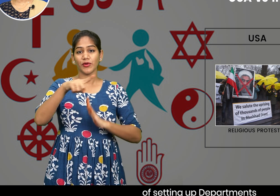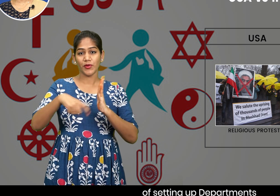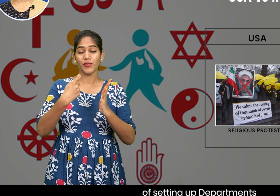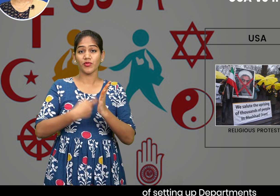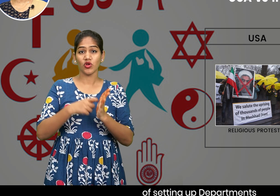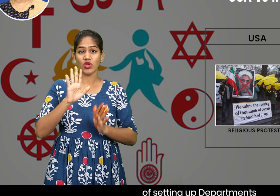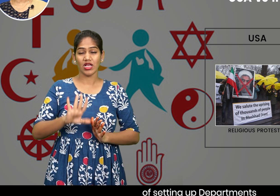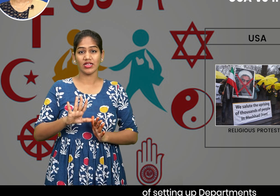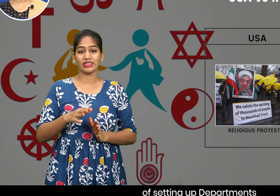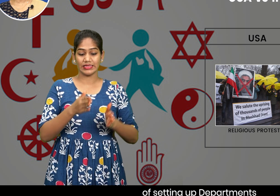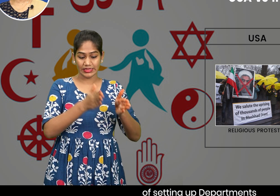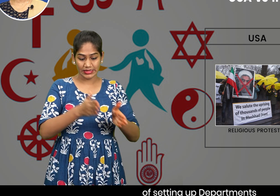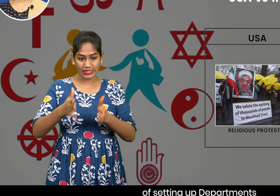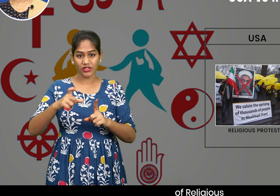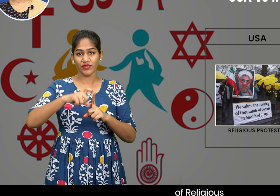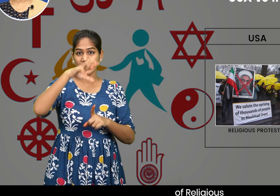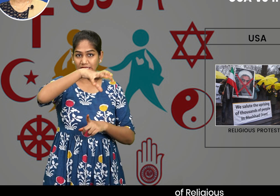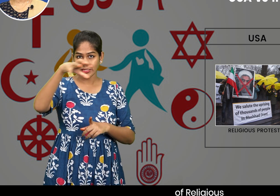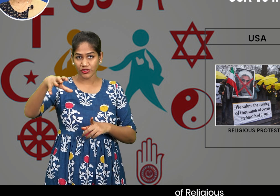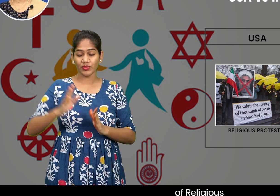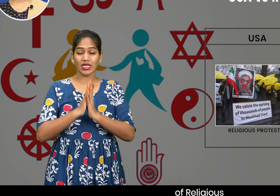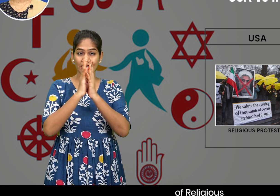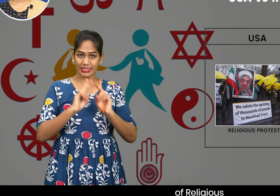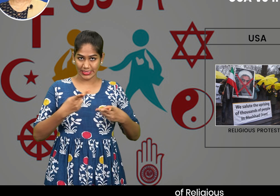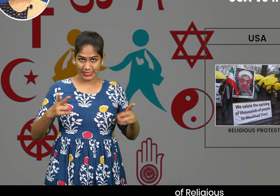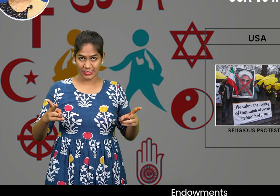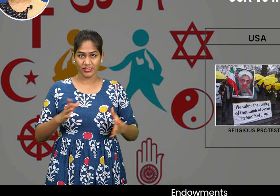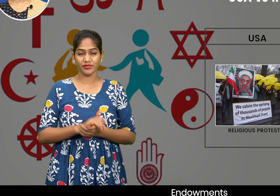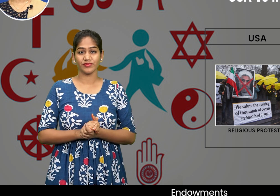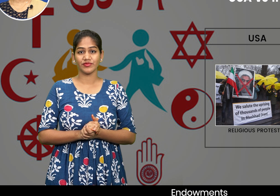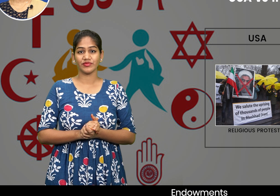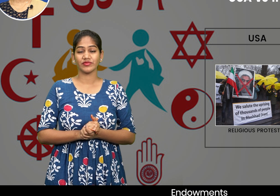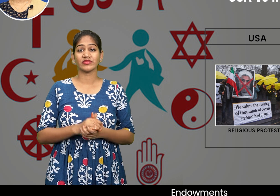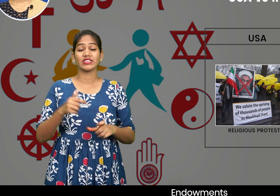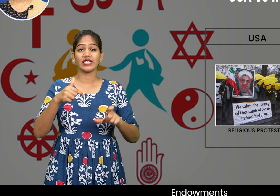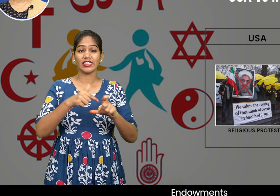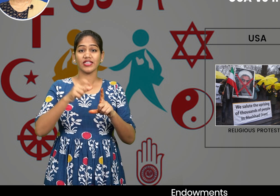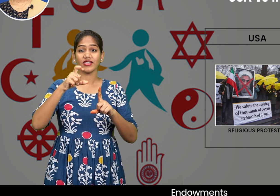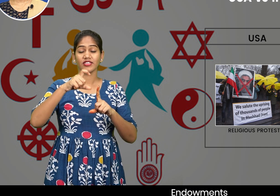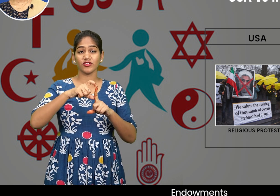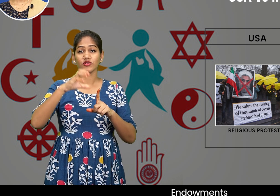of setting up departments of religious endowments,